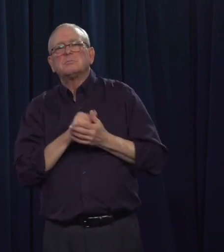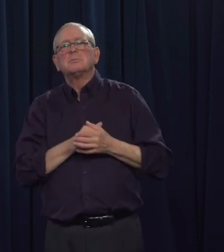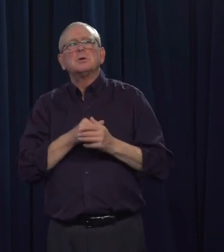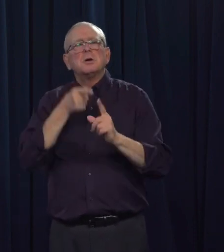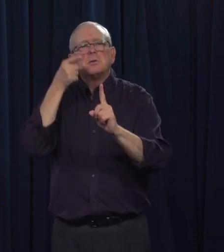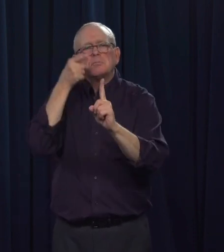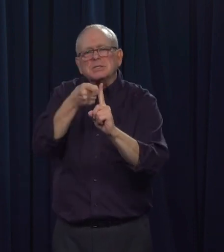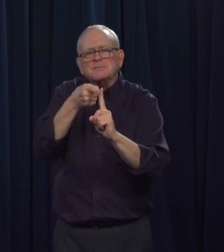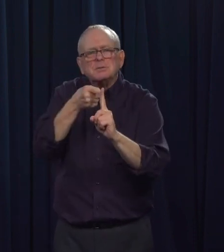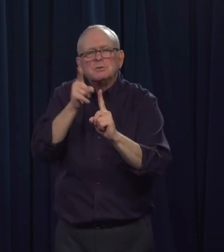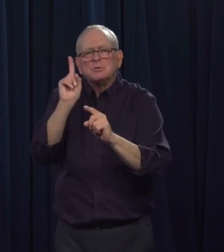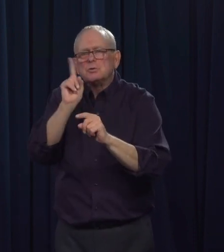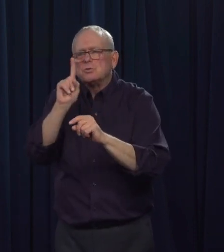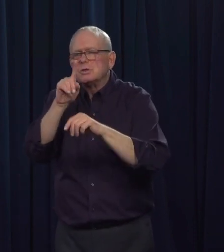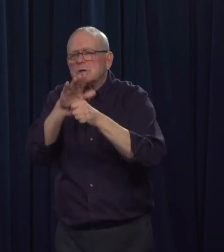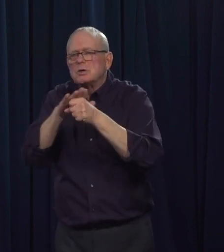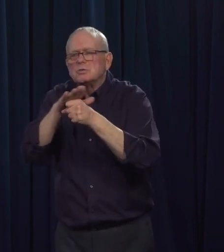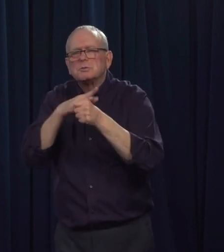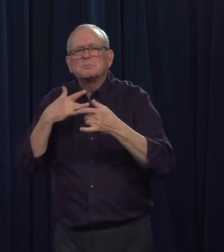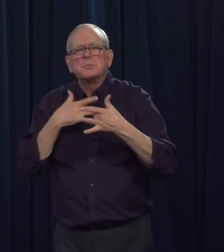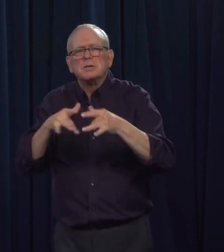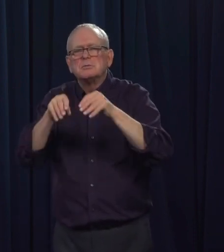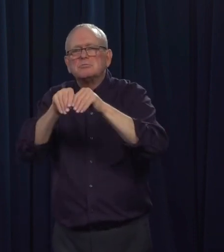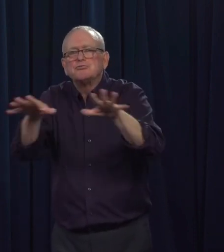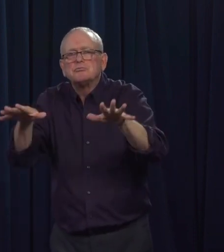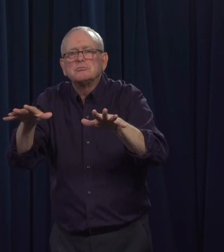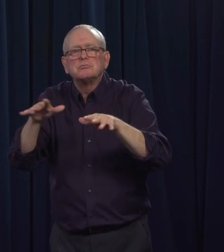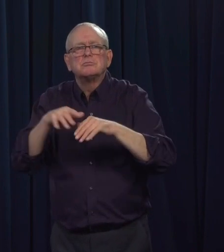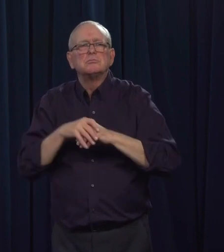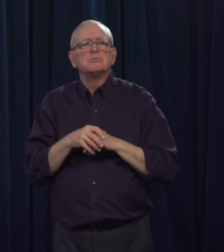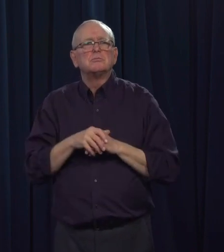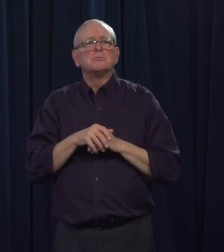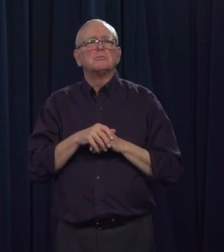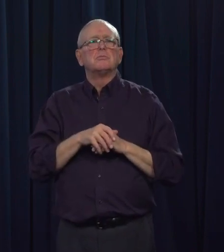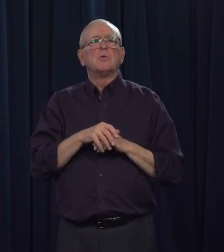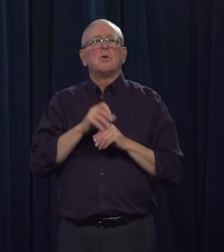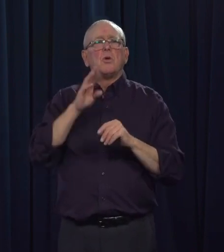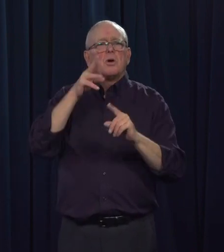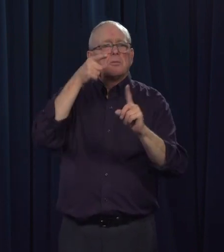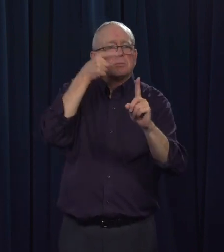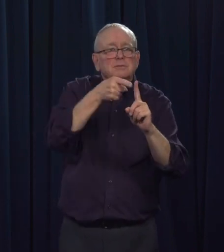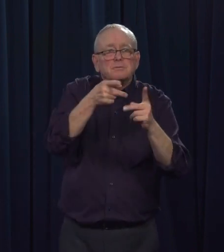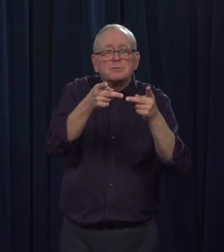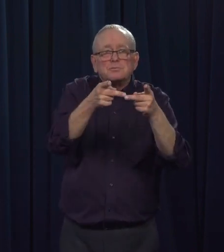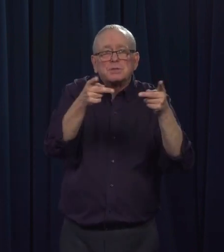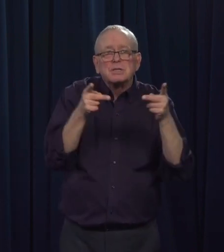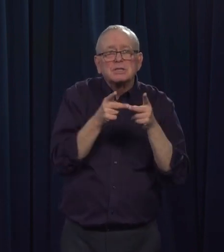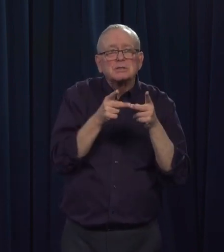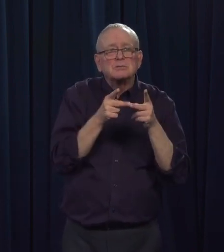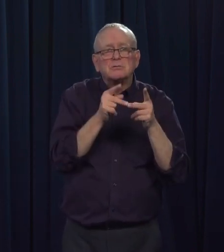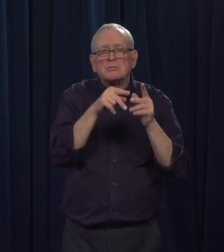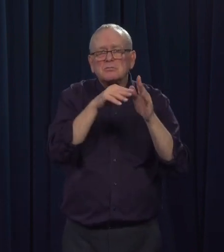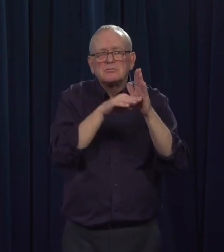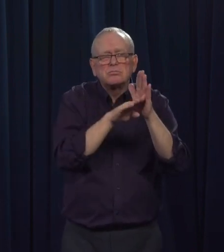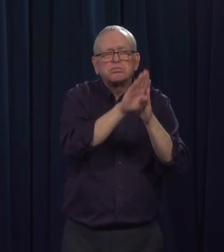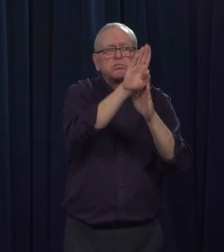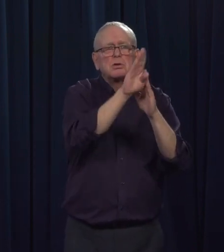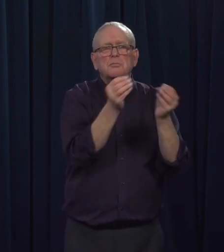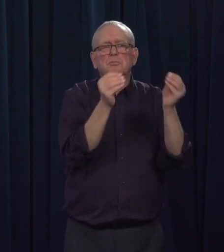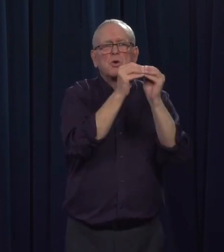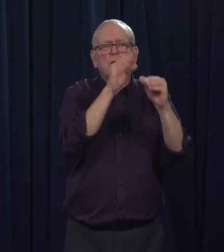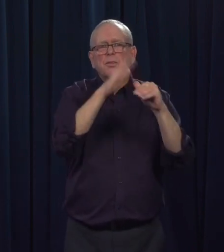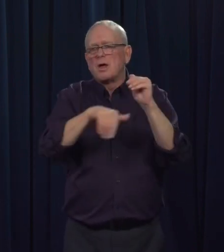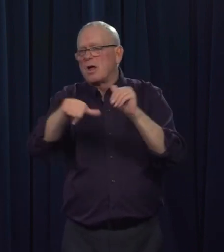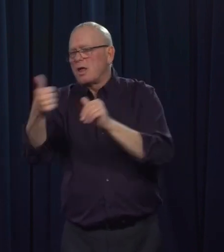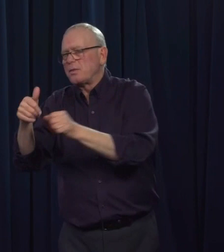problems than others, and are there particular places where we're seeing a steeper increase? And those are the kinds of things that we'll be looking